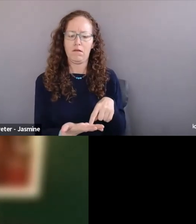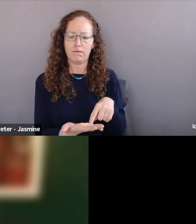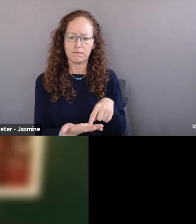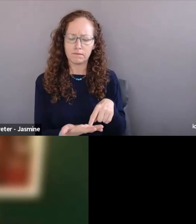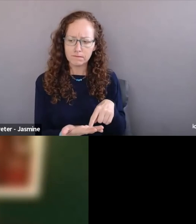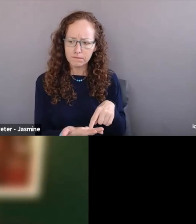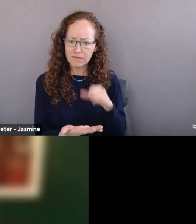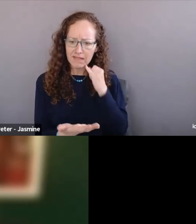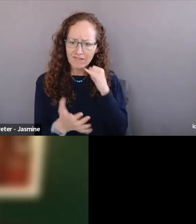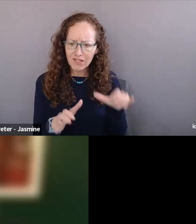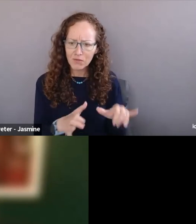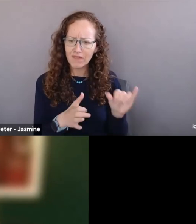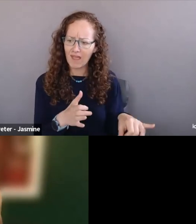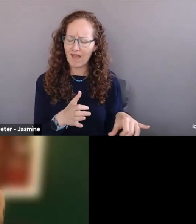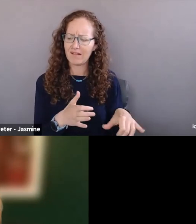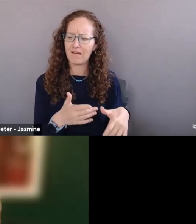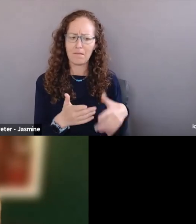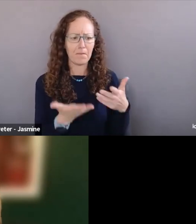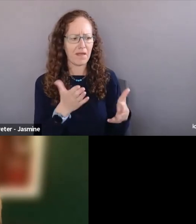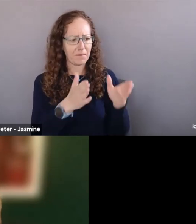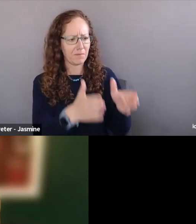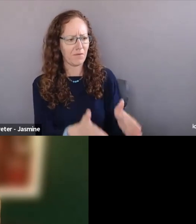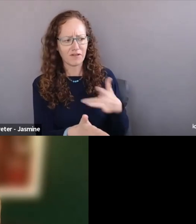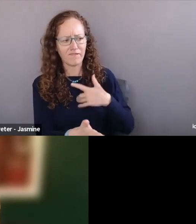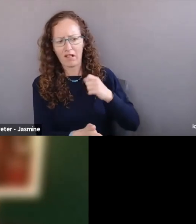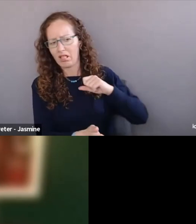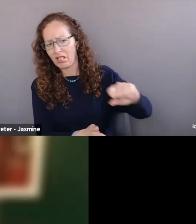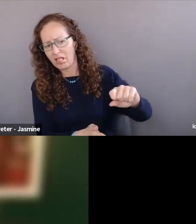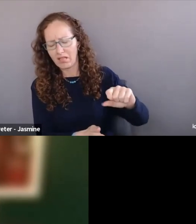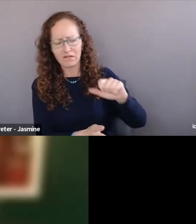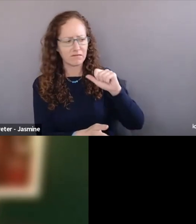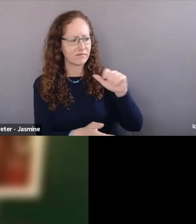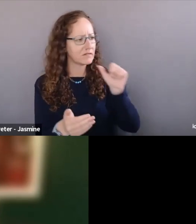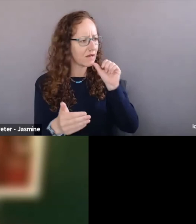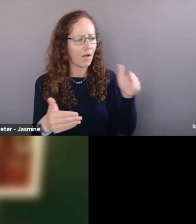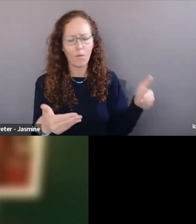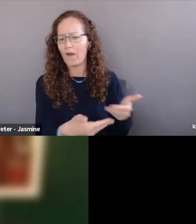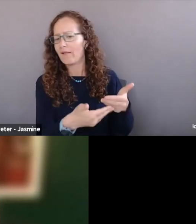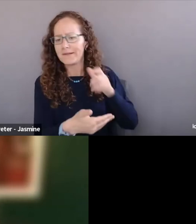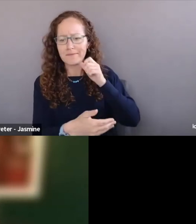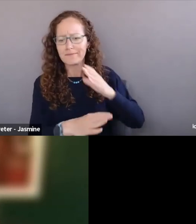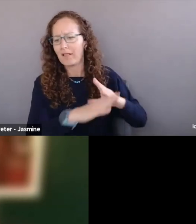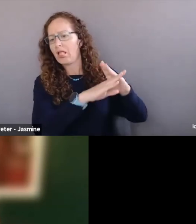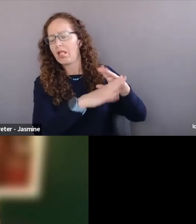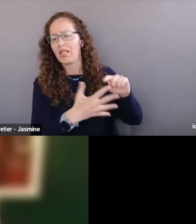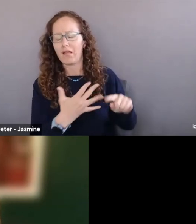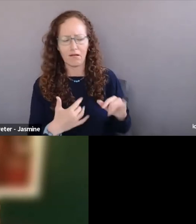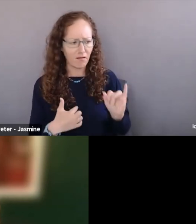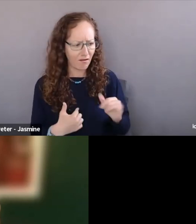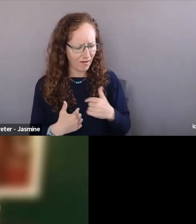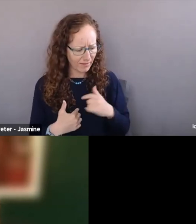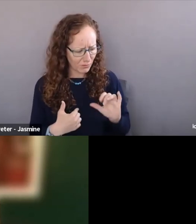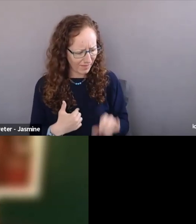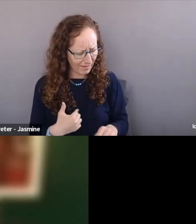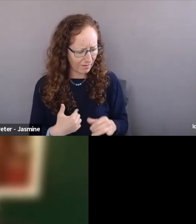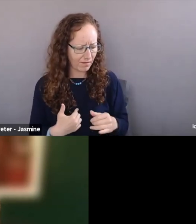as welcomed in a space or that they belong in a space. And how can I, you know, how can I be as an institutional leader